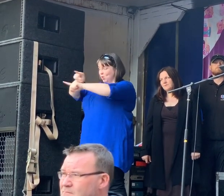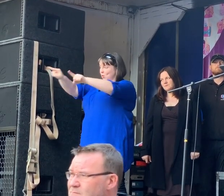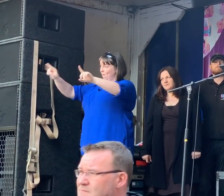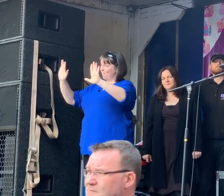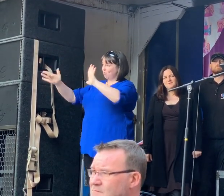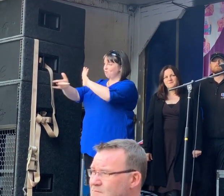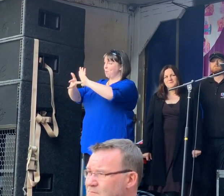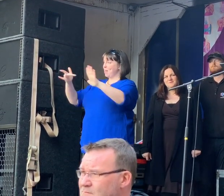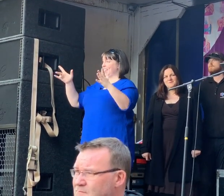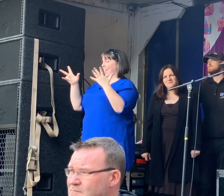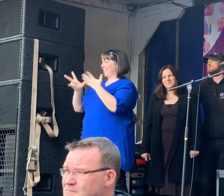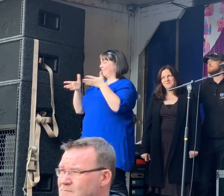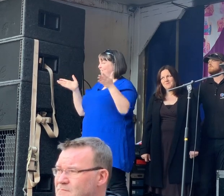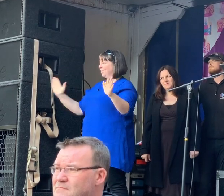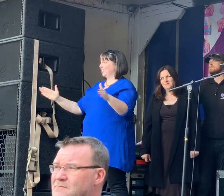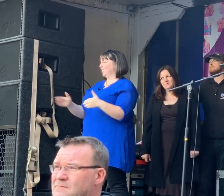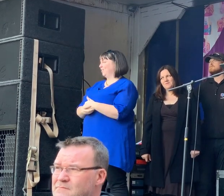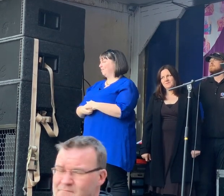the 8th.